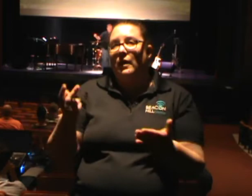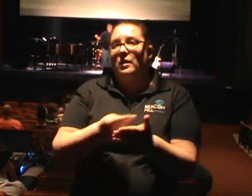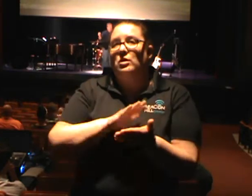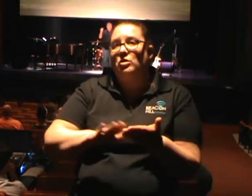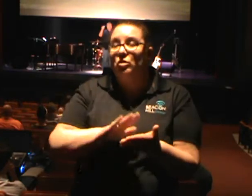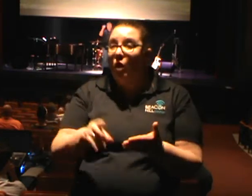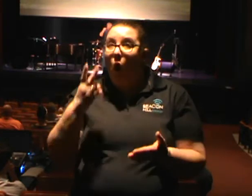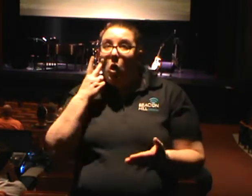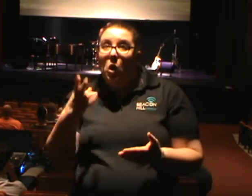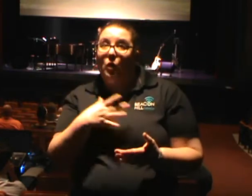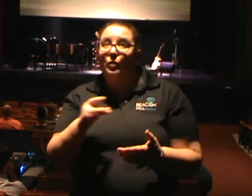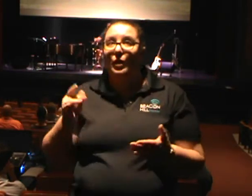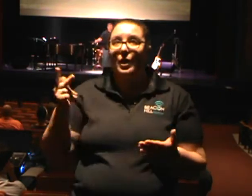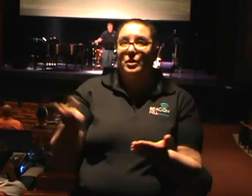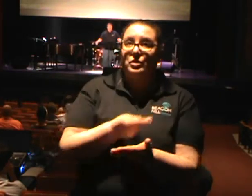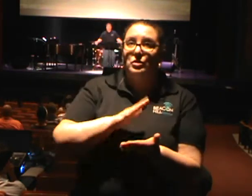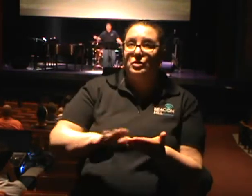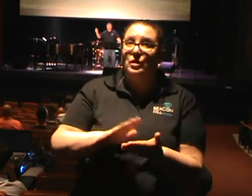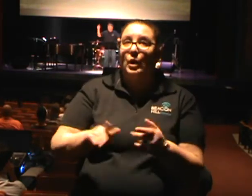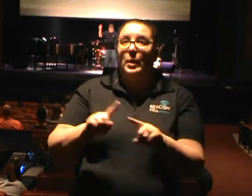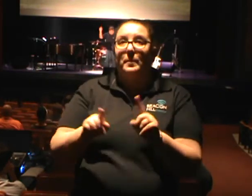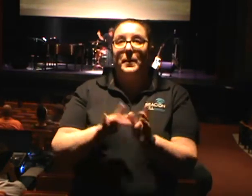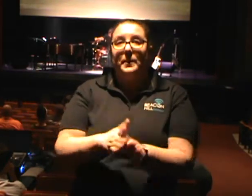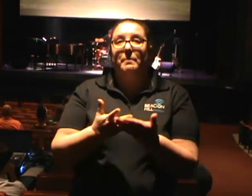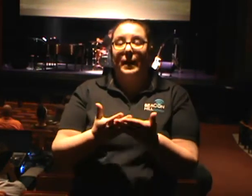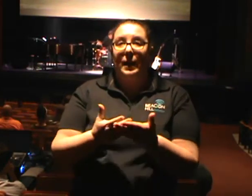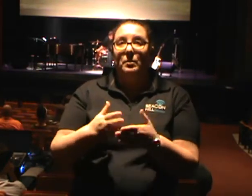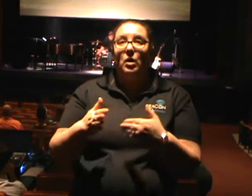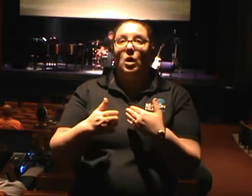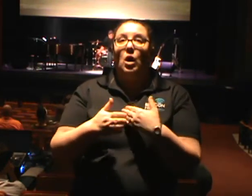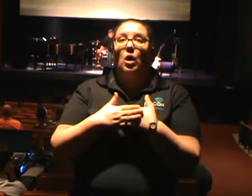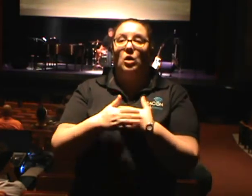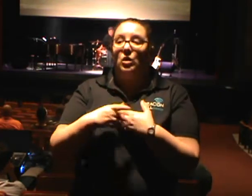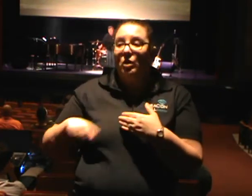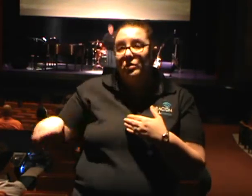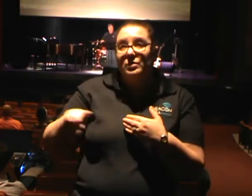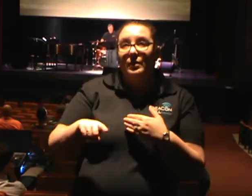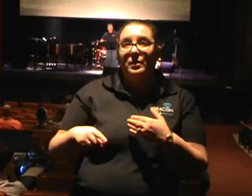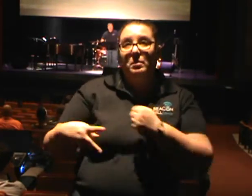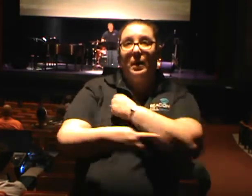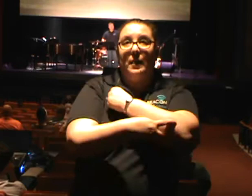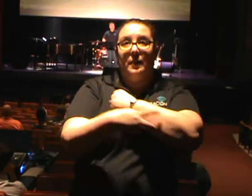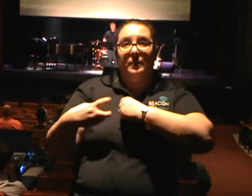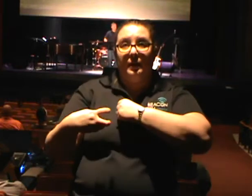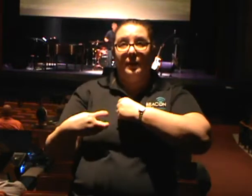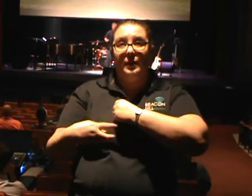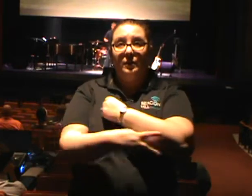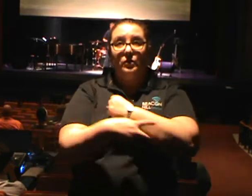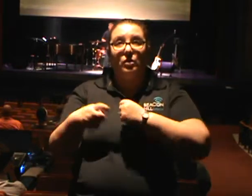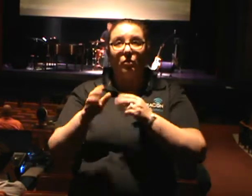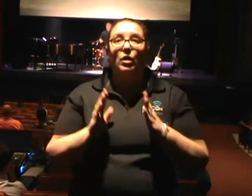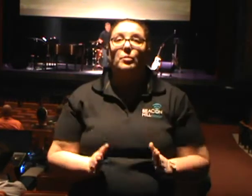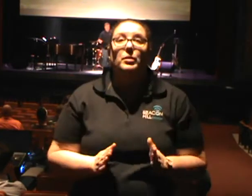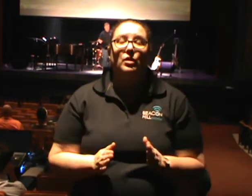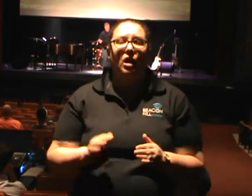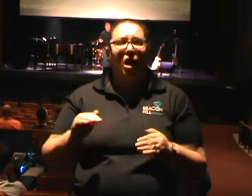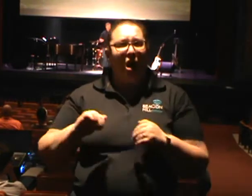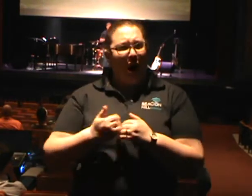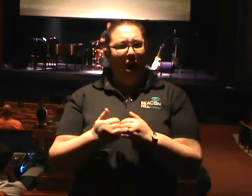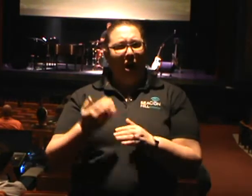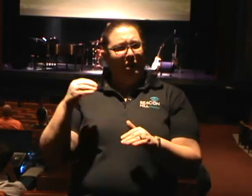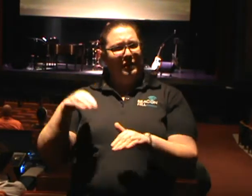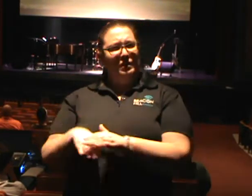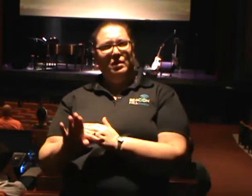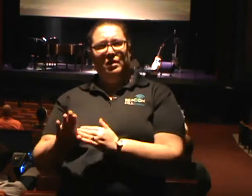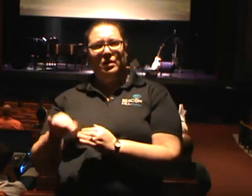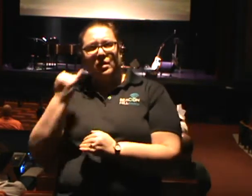like sheep, but the Word of God calls them thieves and robbers. How did they get into the sheepfold, Pastor?